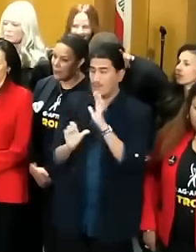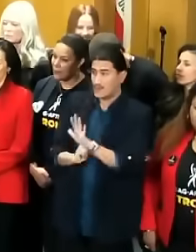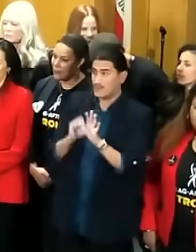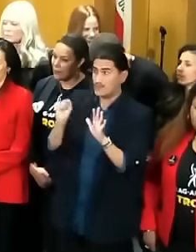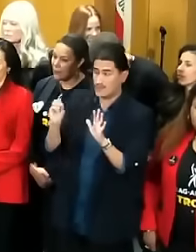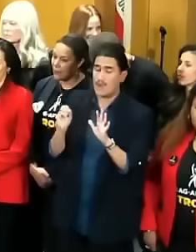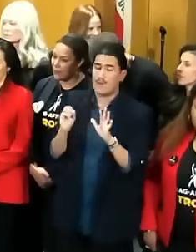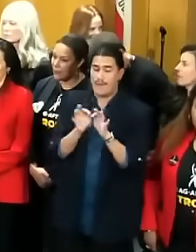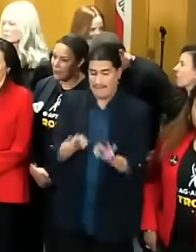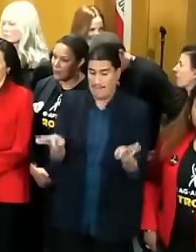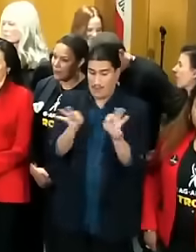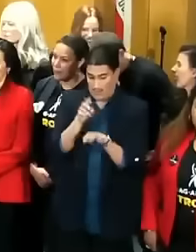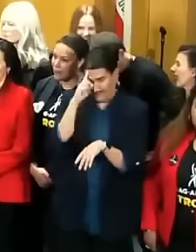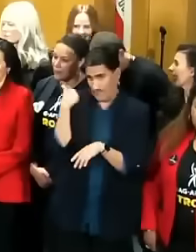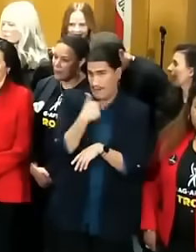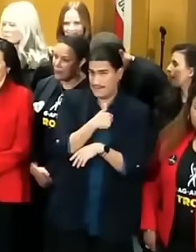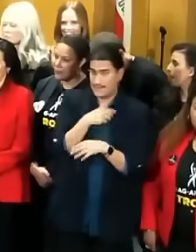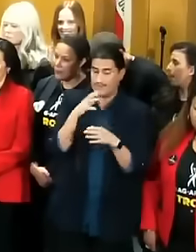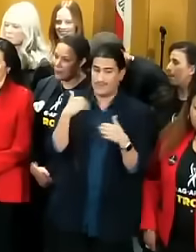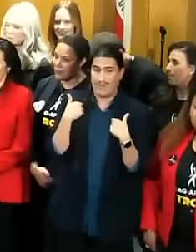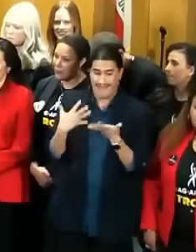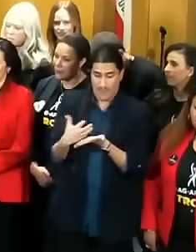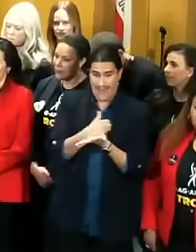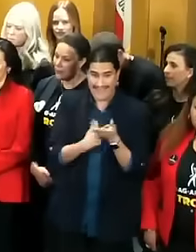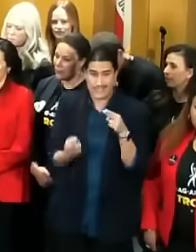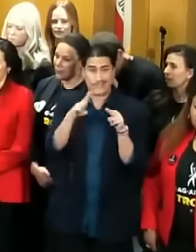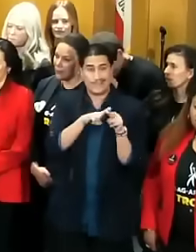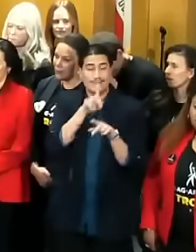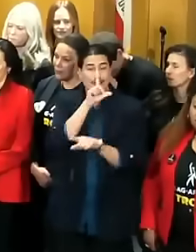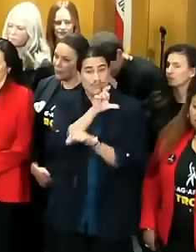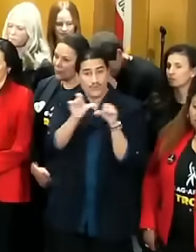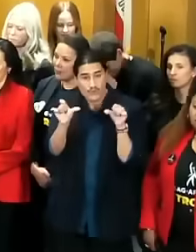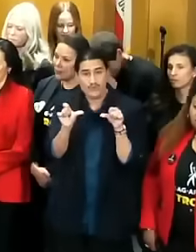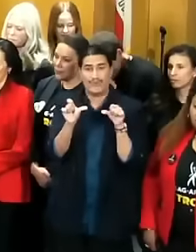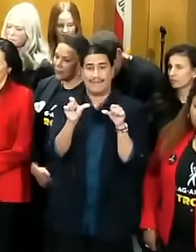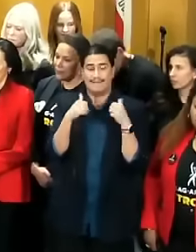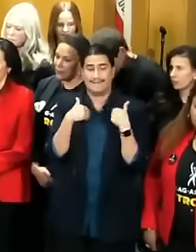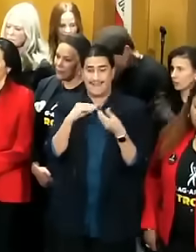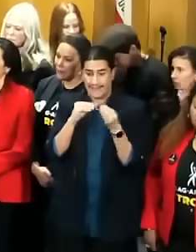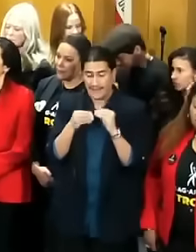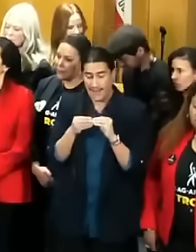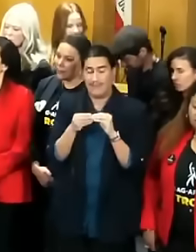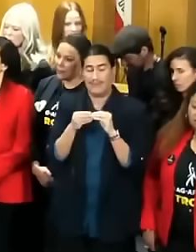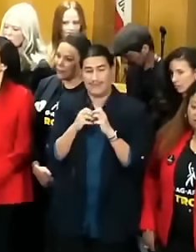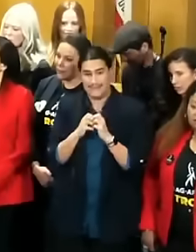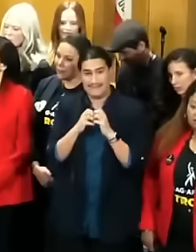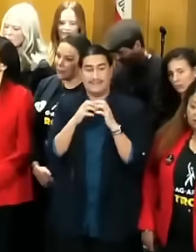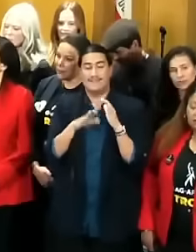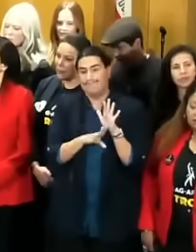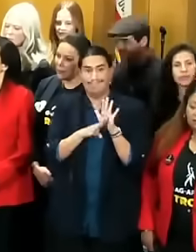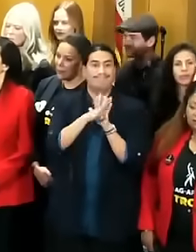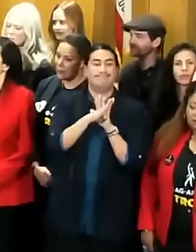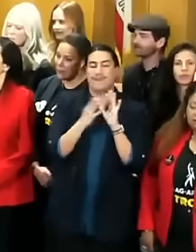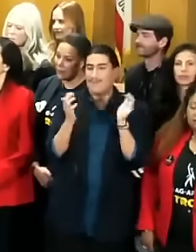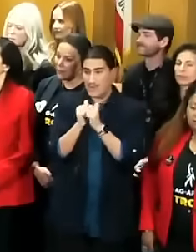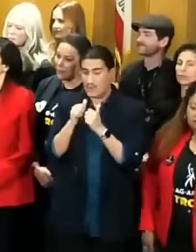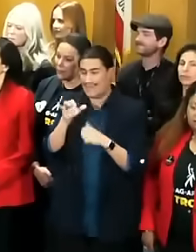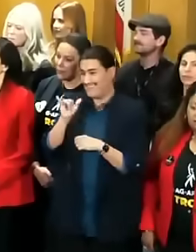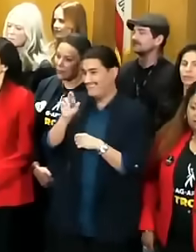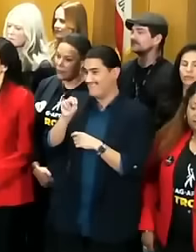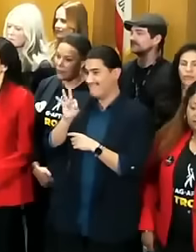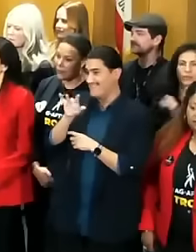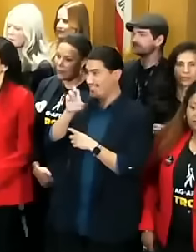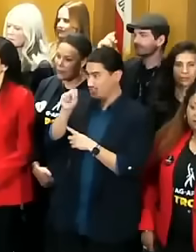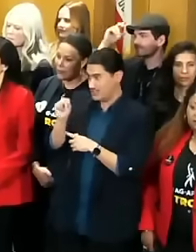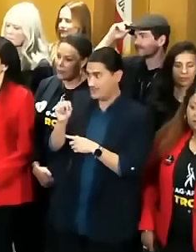the importance of getting wage increases that actually bring our members back from the ravages of inflation, which, by the way, this